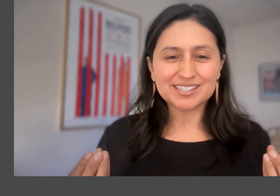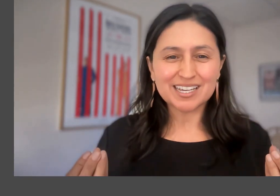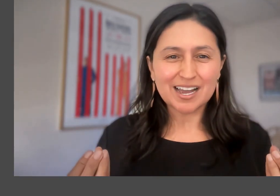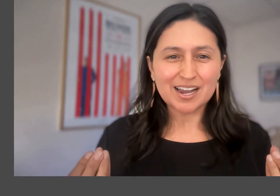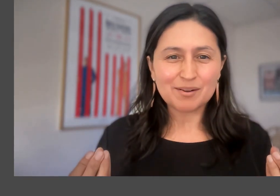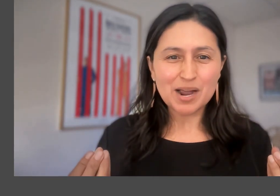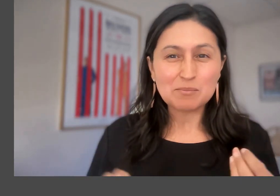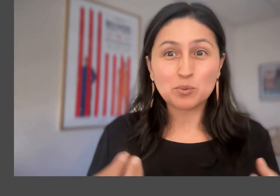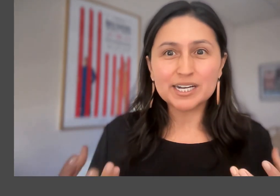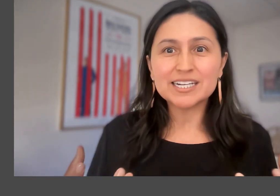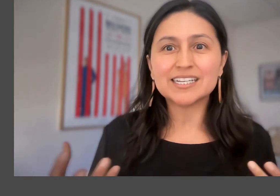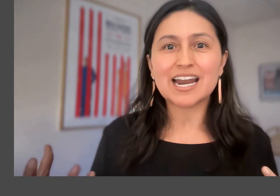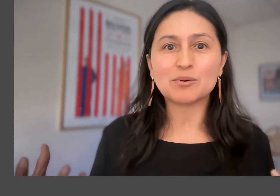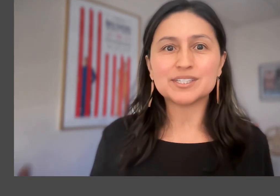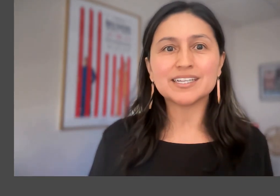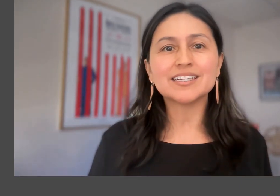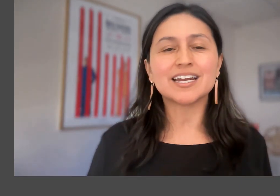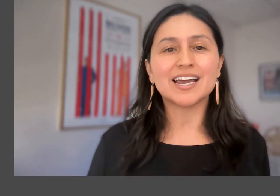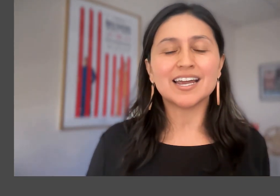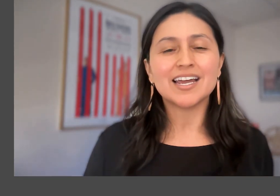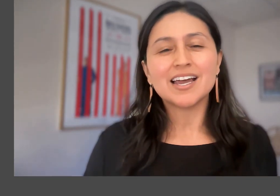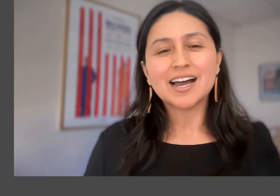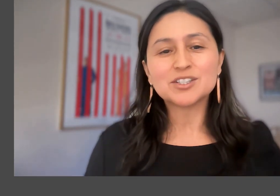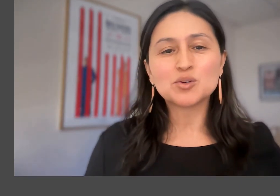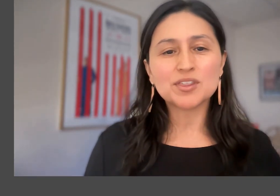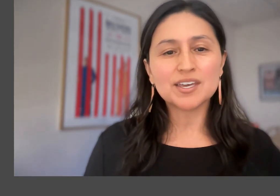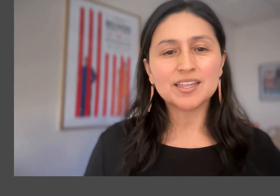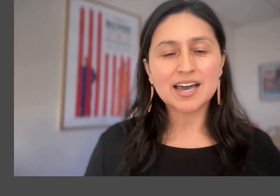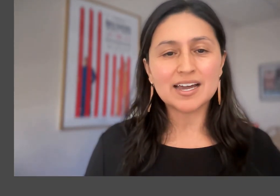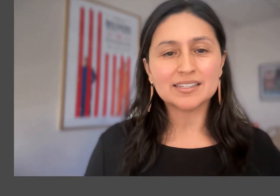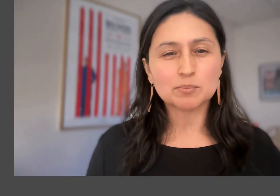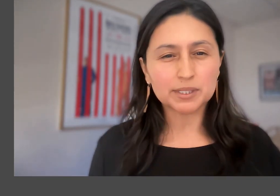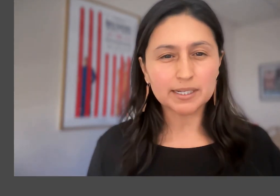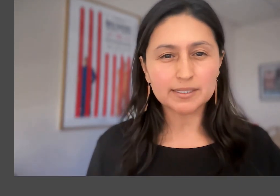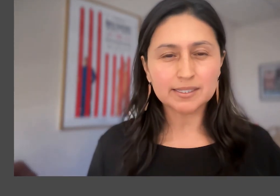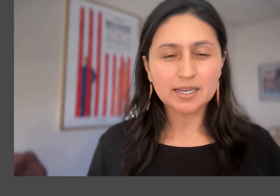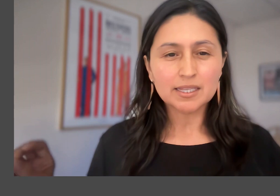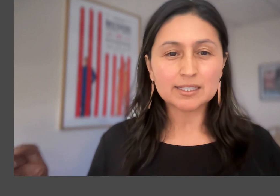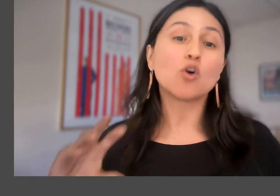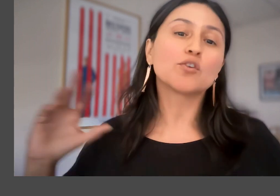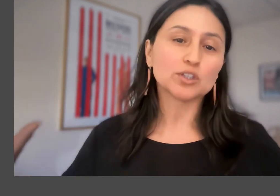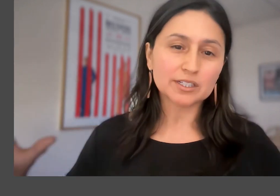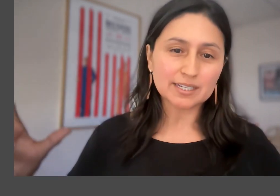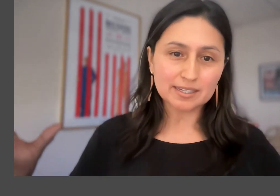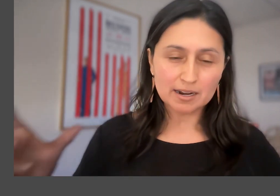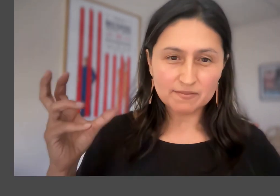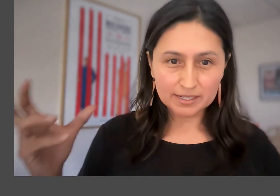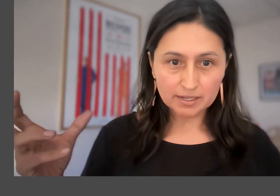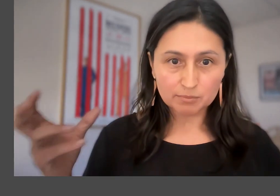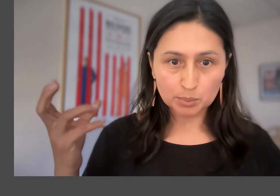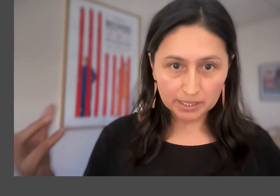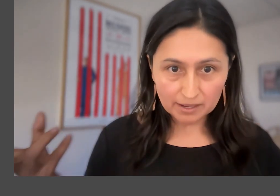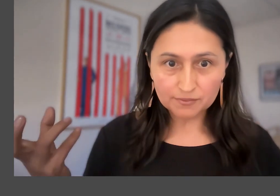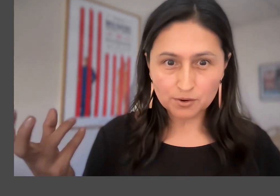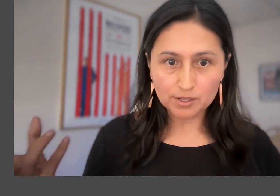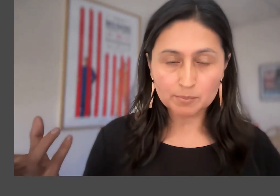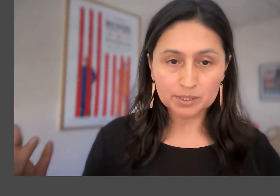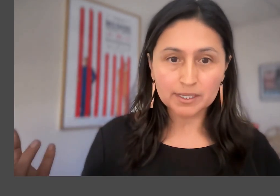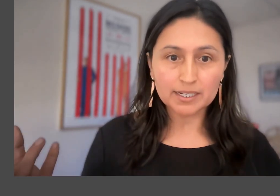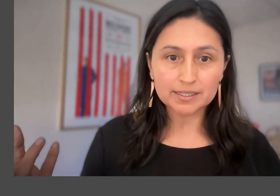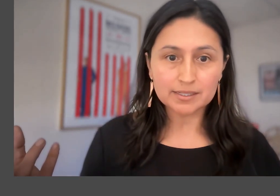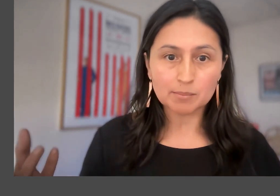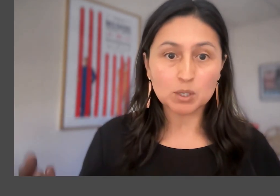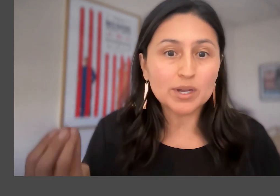love this hybridity that I was seeing. And I do think that it's a place that's overlooked as an inventive,